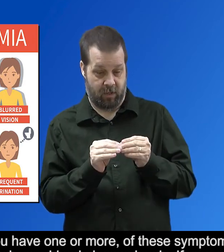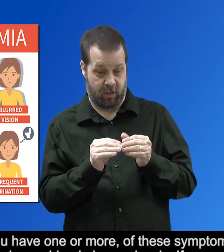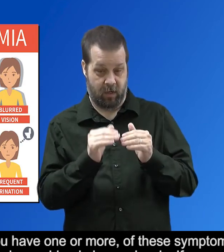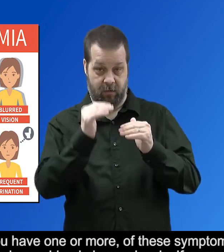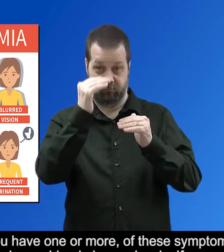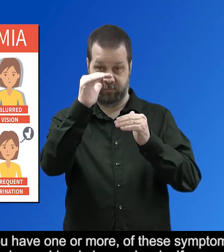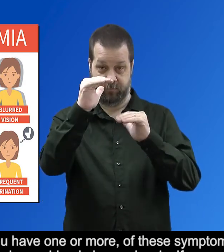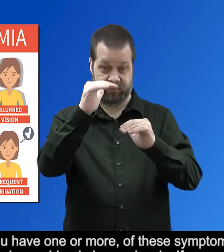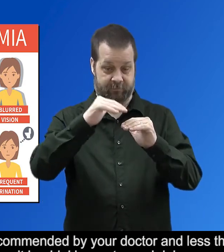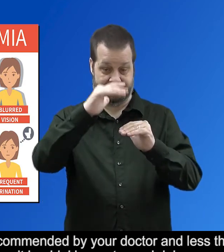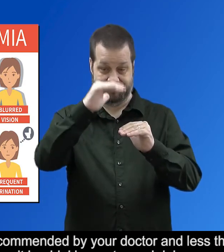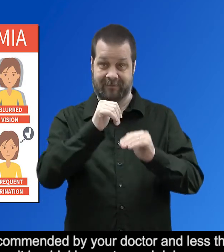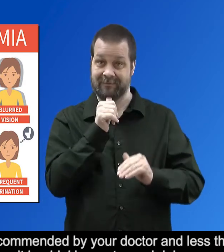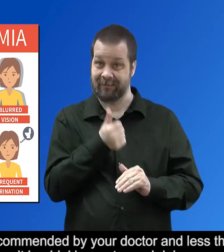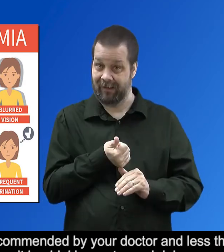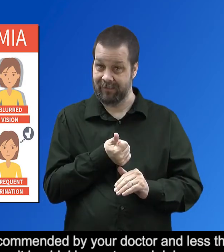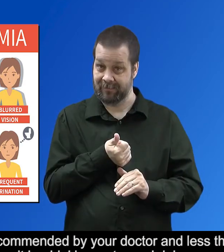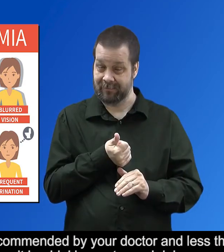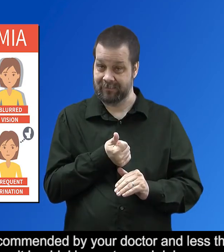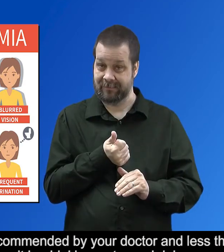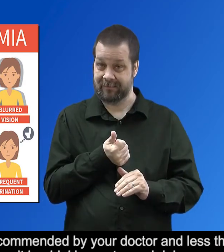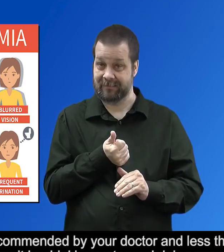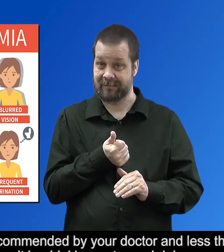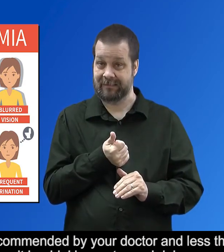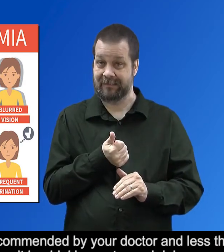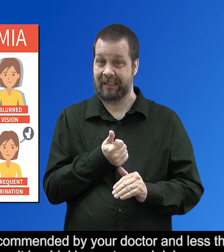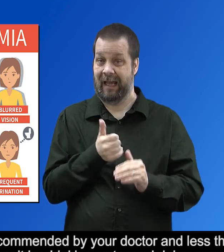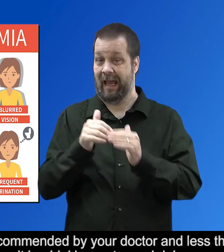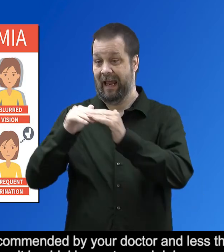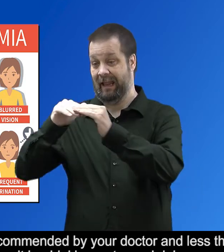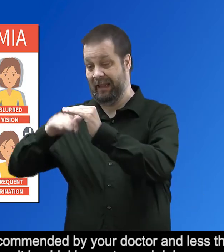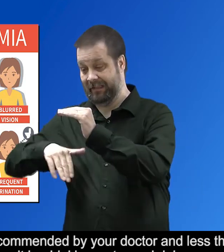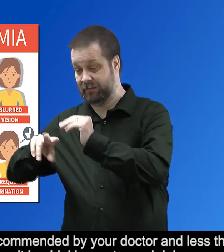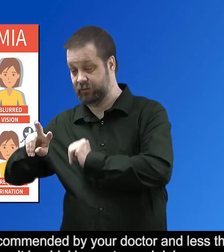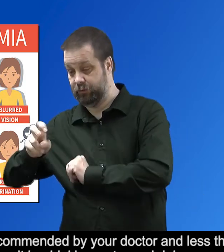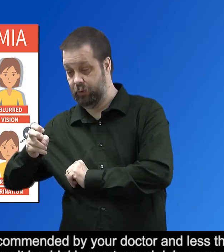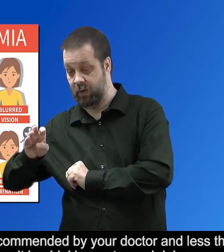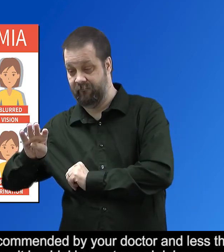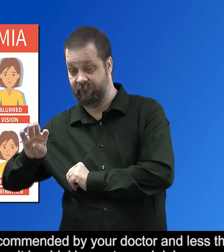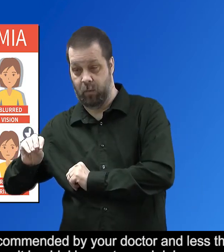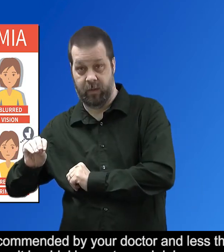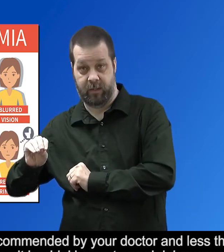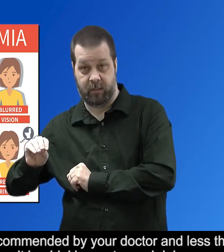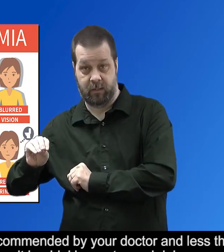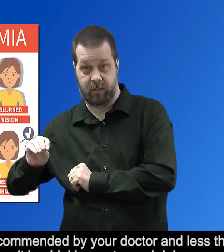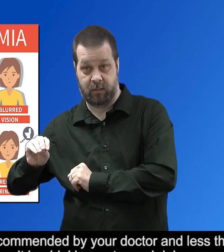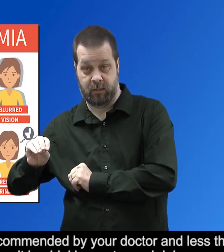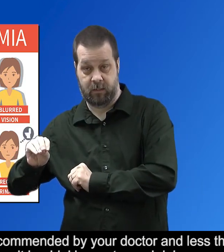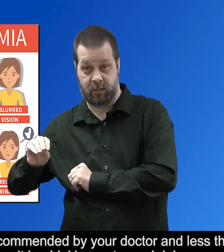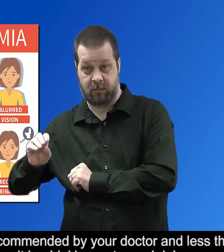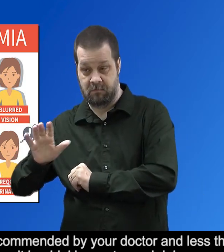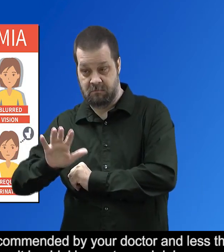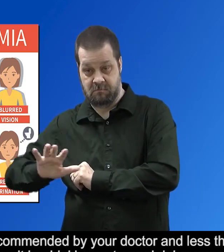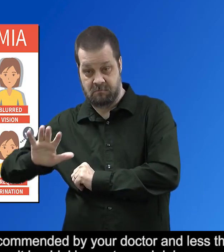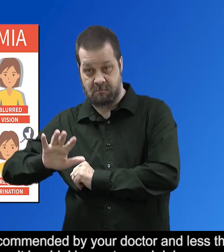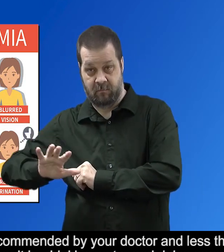If your glucose is not at the level recommended by your doctor and less than 240 milligrams